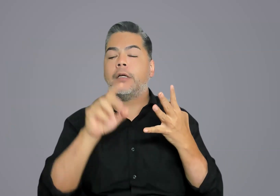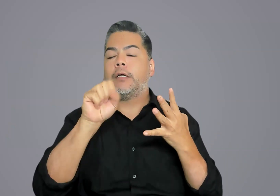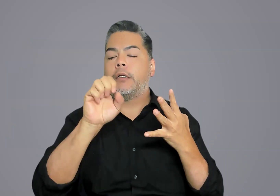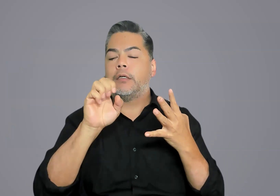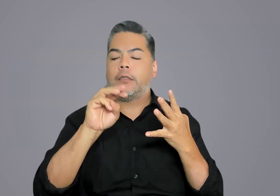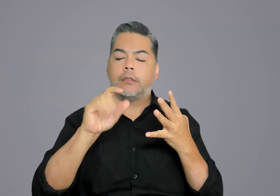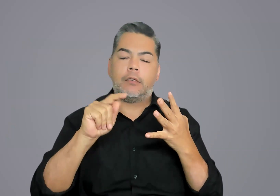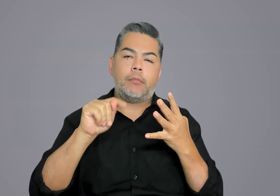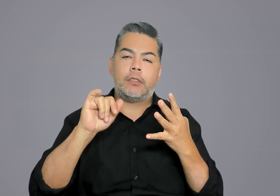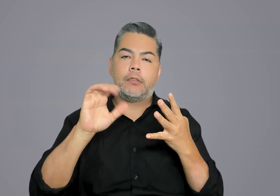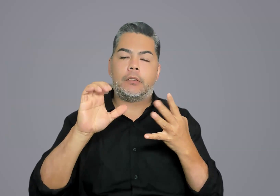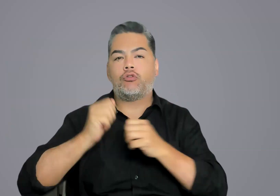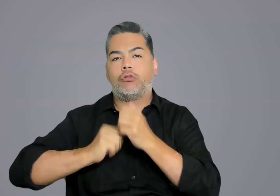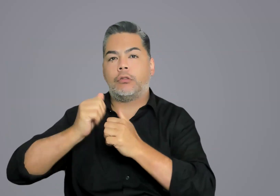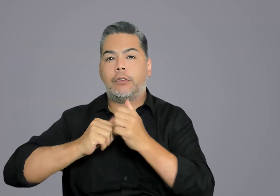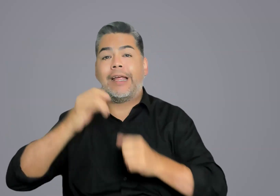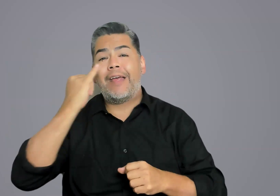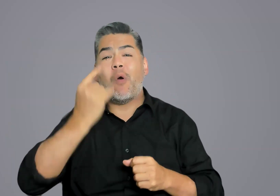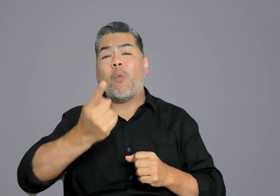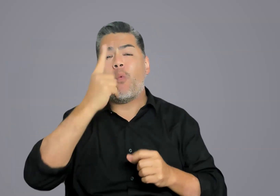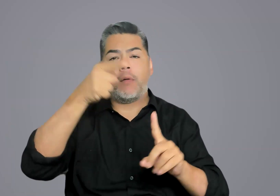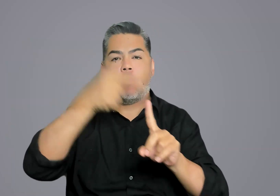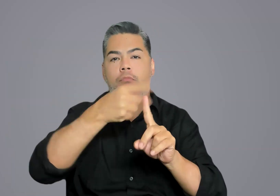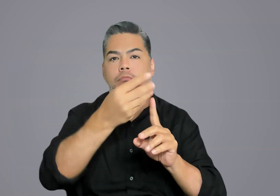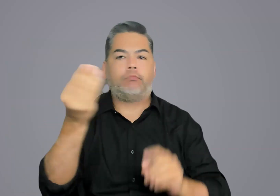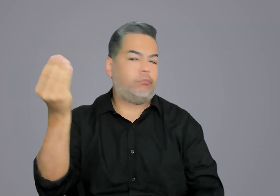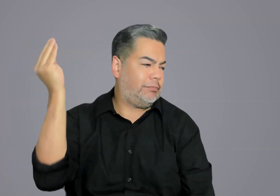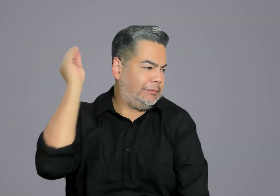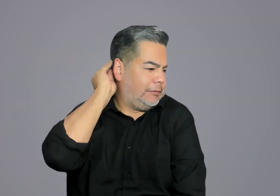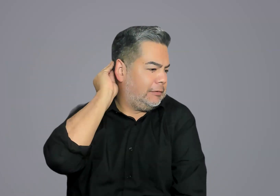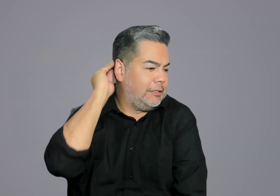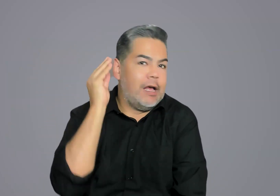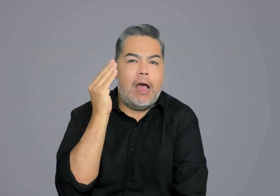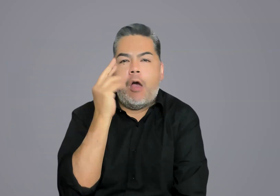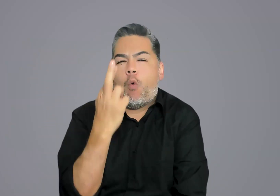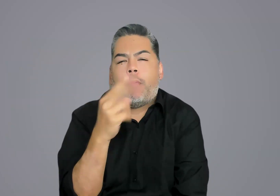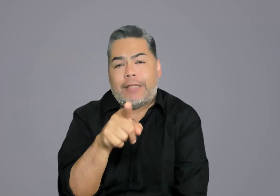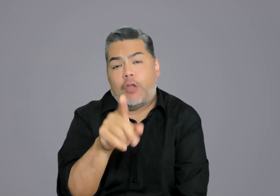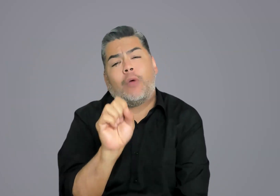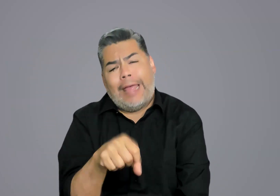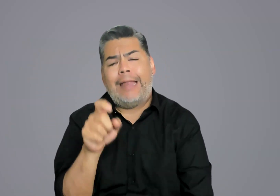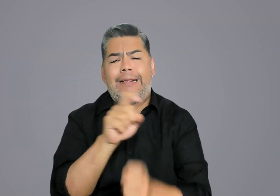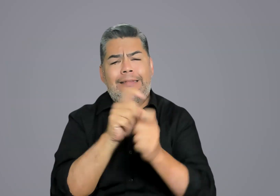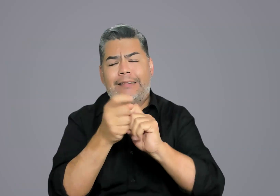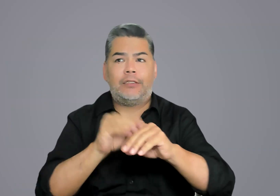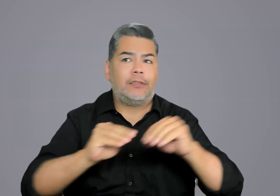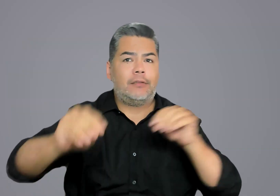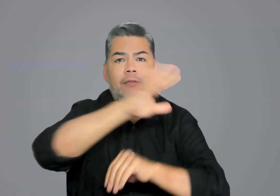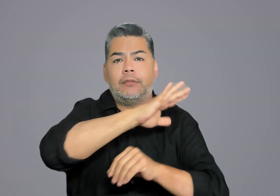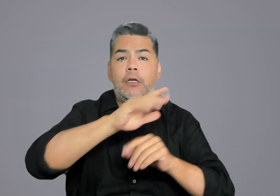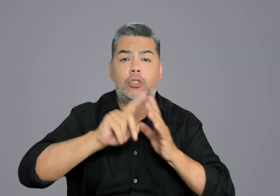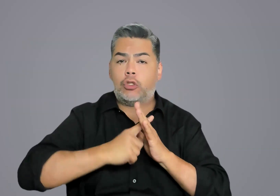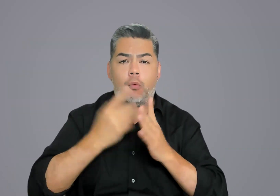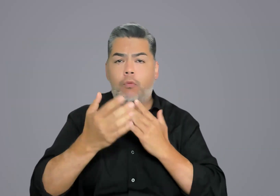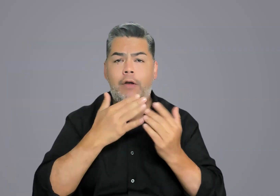you only take away one point today, I hope it's that you can make a difference. Start wherever you can with whatever